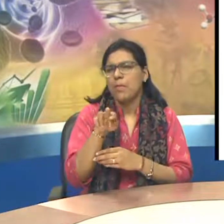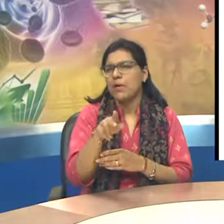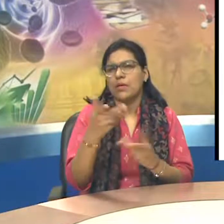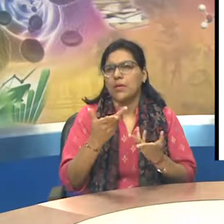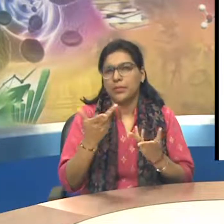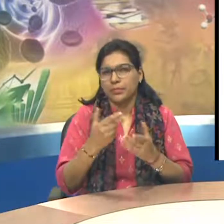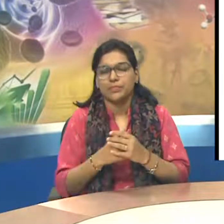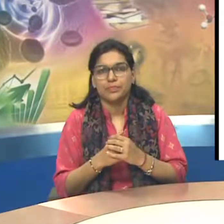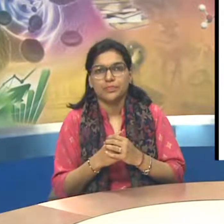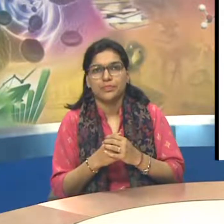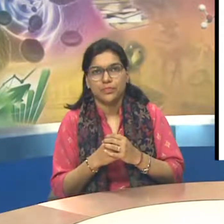Means of